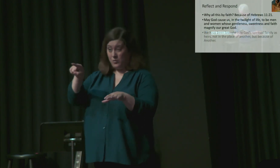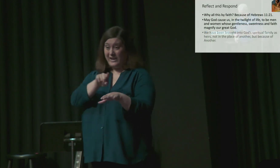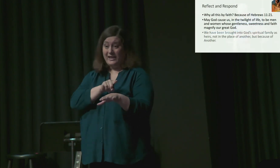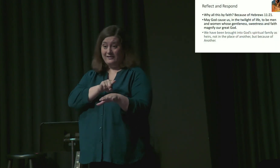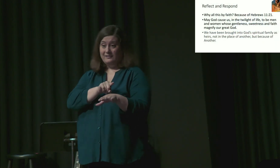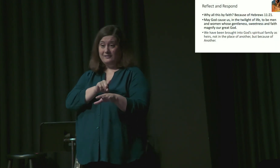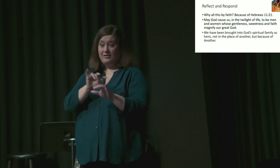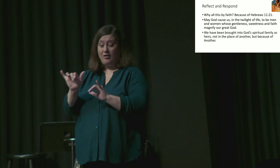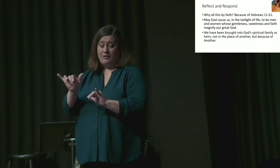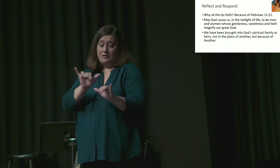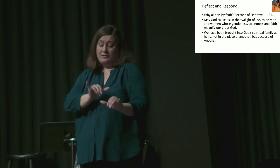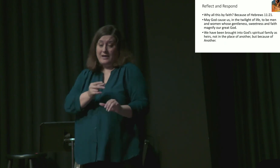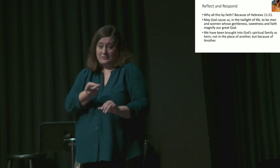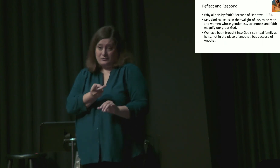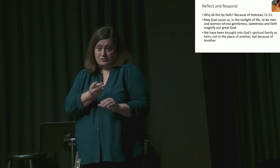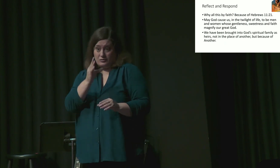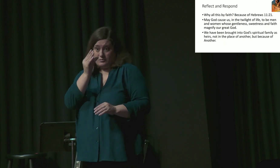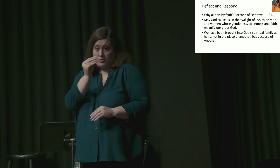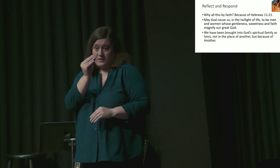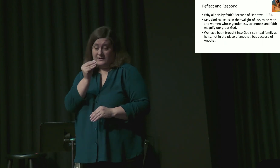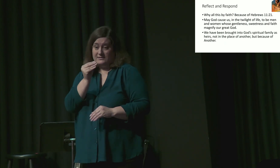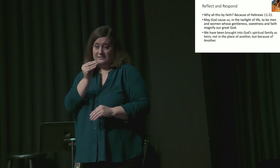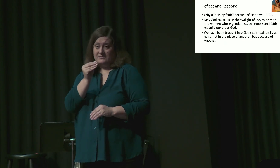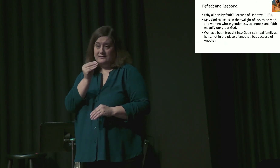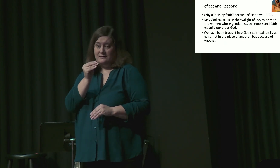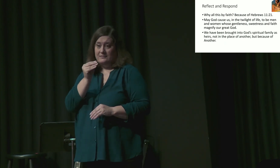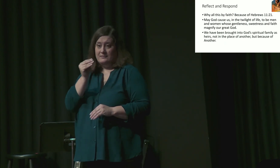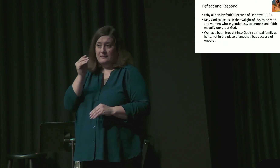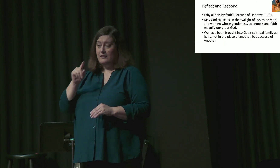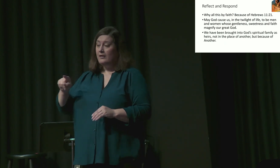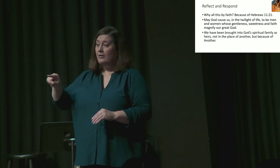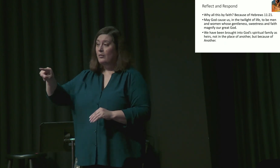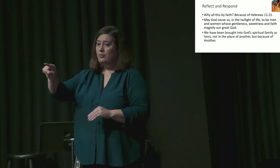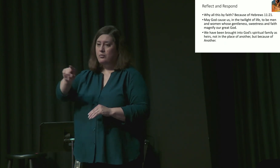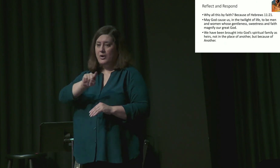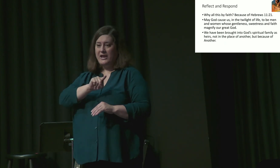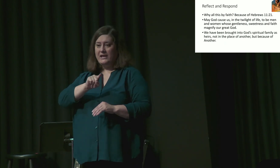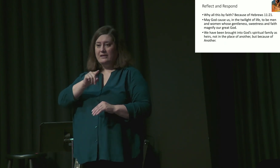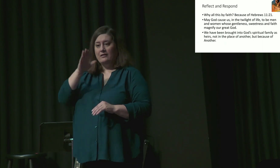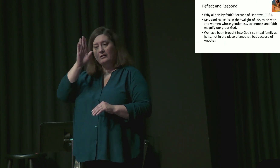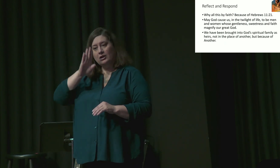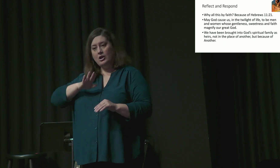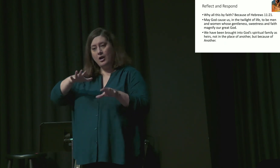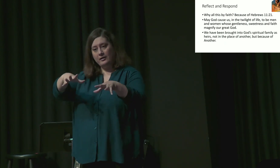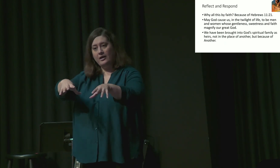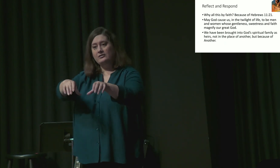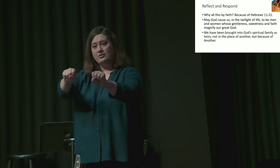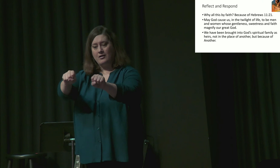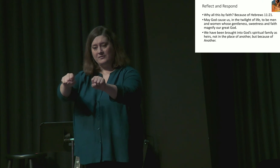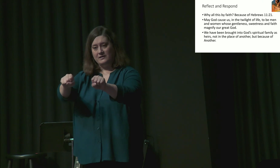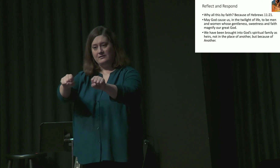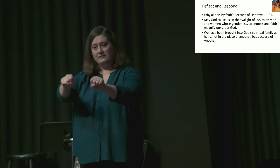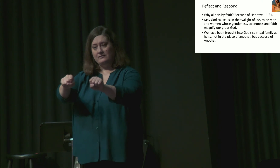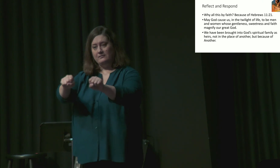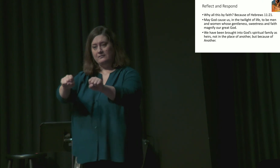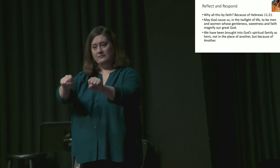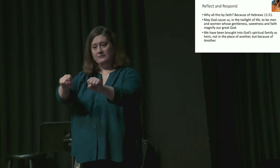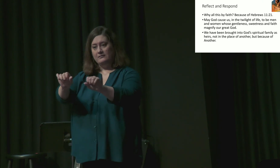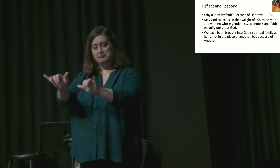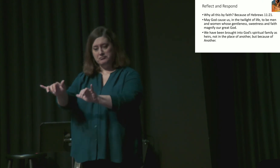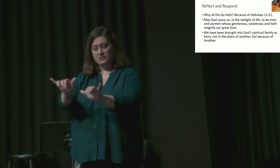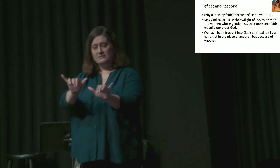brought into God's spiritual family as heirs, not in the place of another,